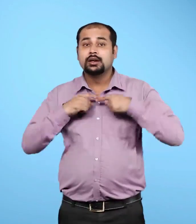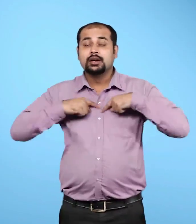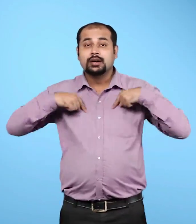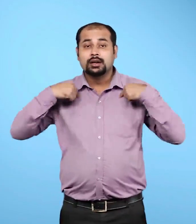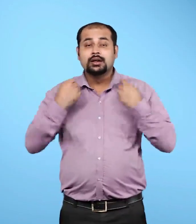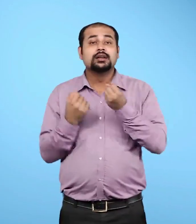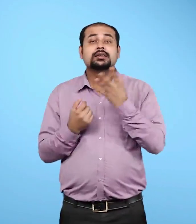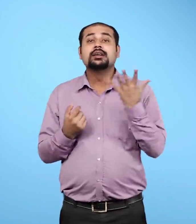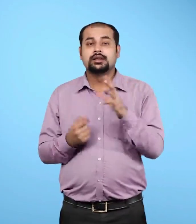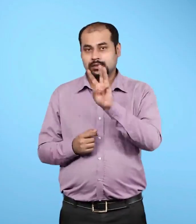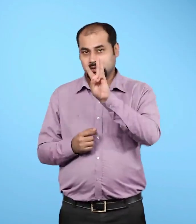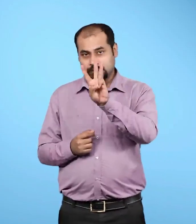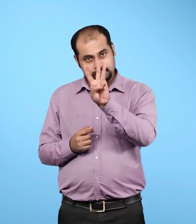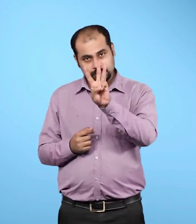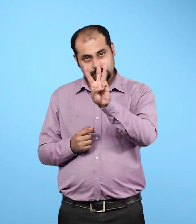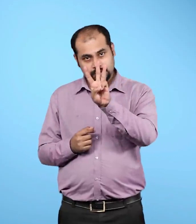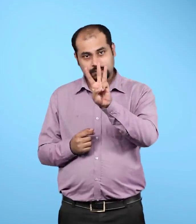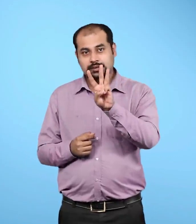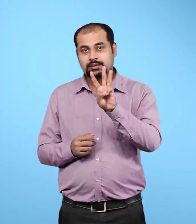3 necklaces and 5 loose beads.